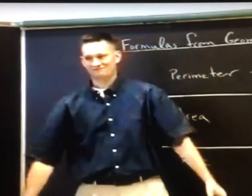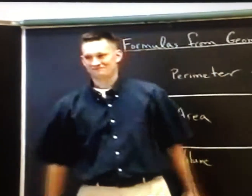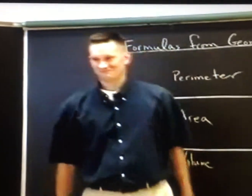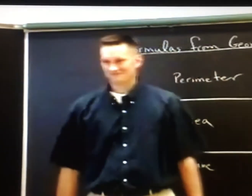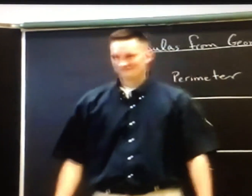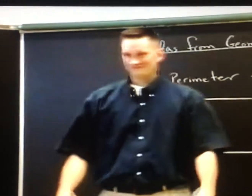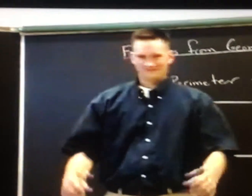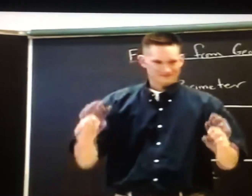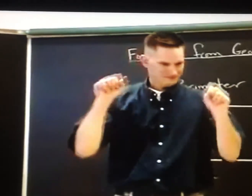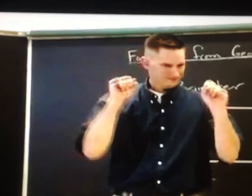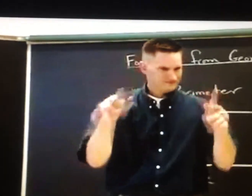Alright, let's get started.